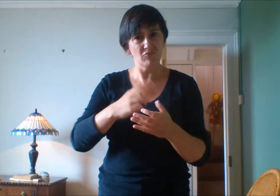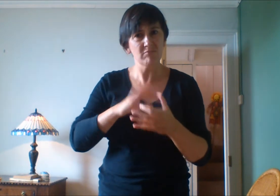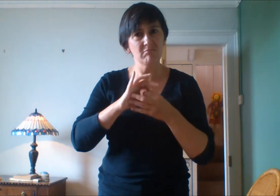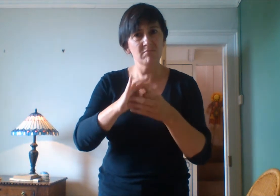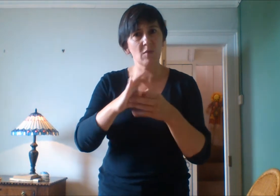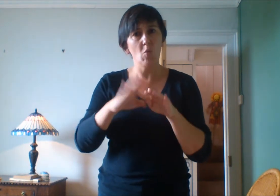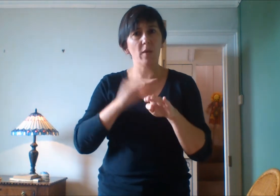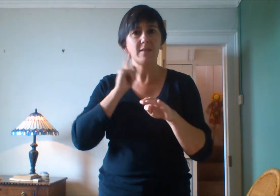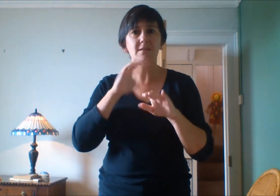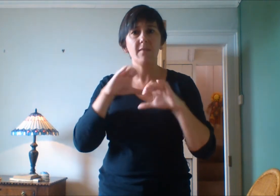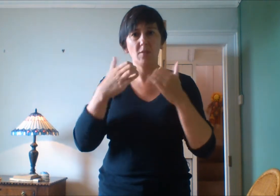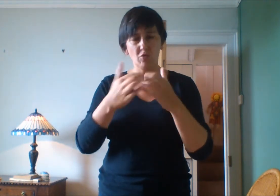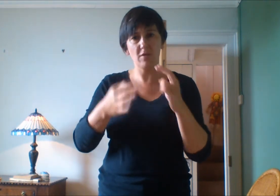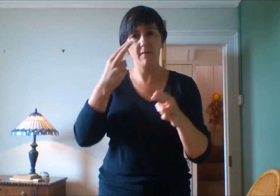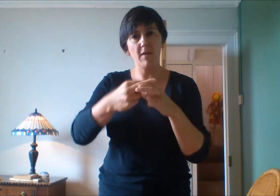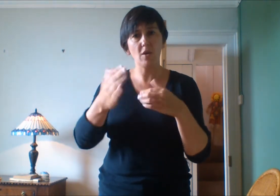here. I heard that there was